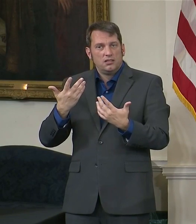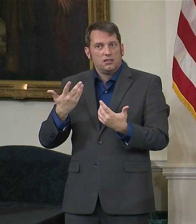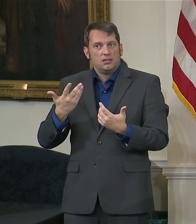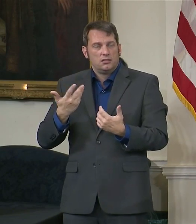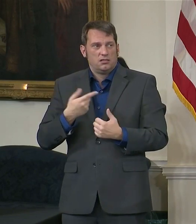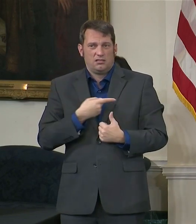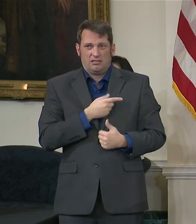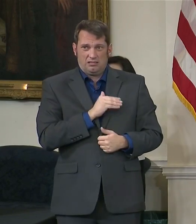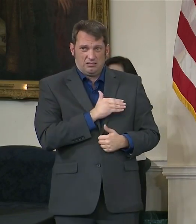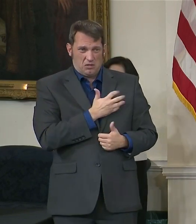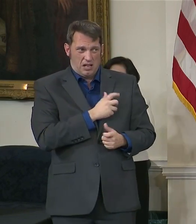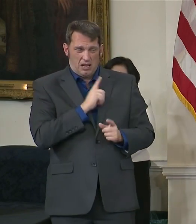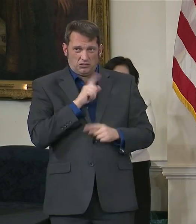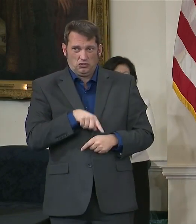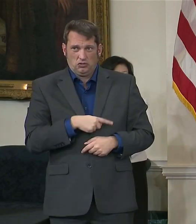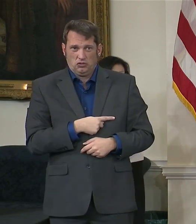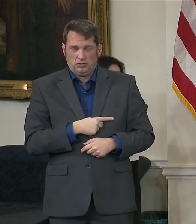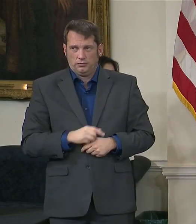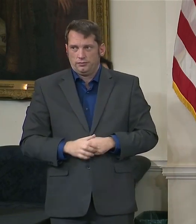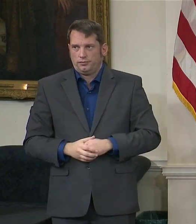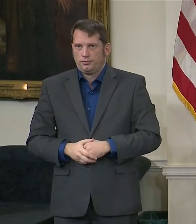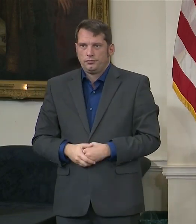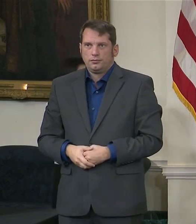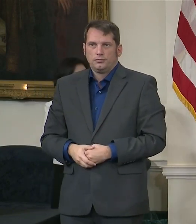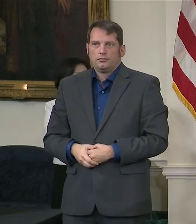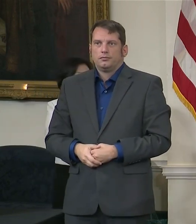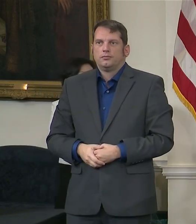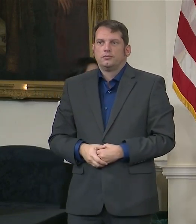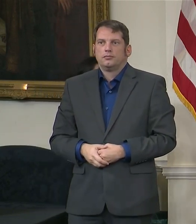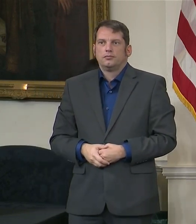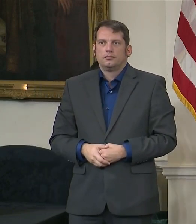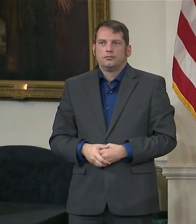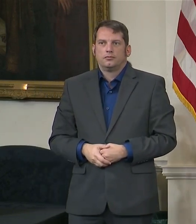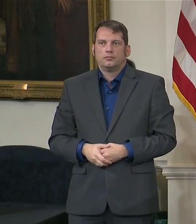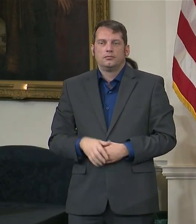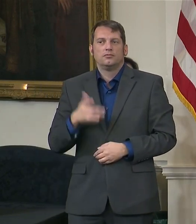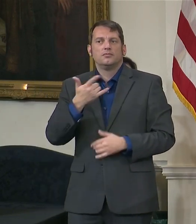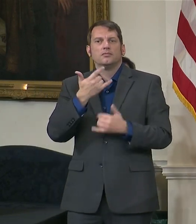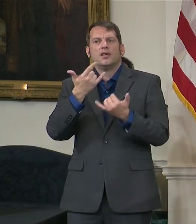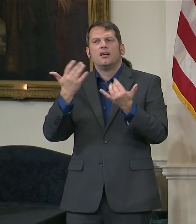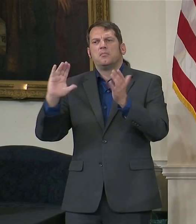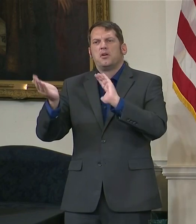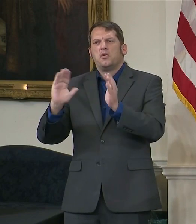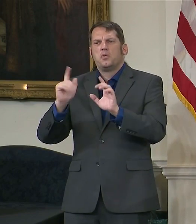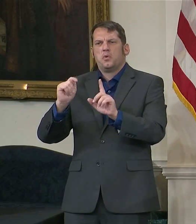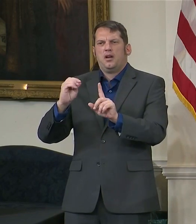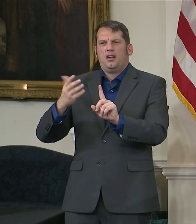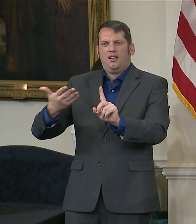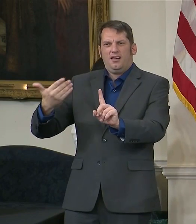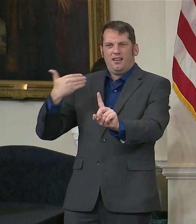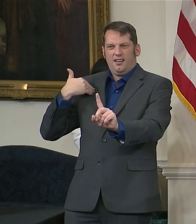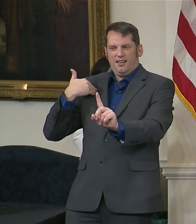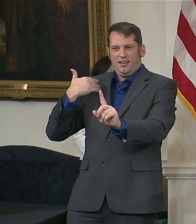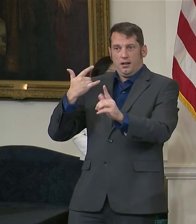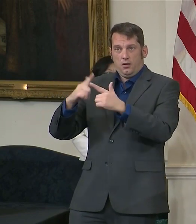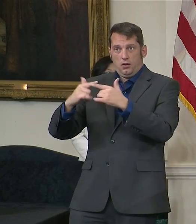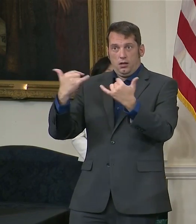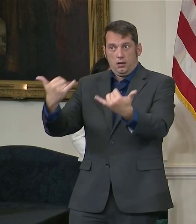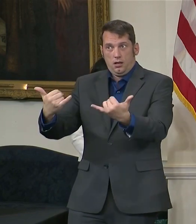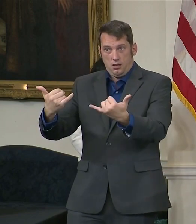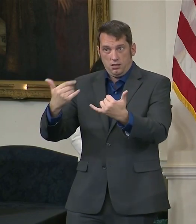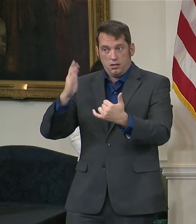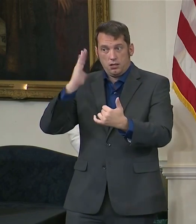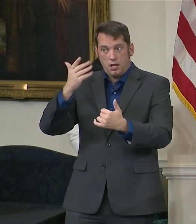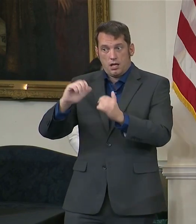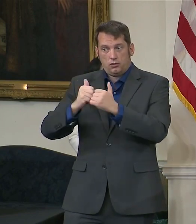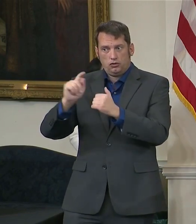turn that to the experts. How much better are you now at treating this? We're a ton better. You know, I've been